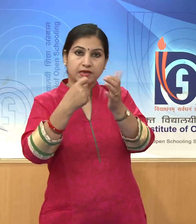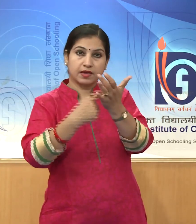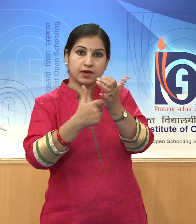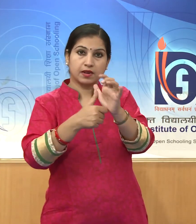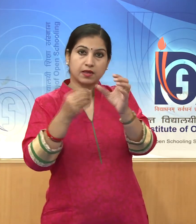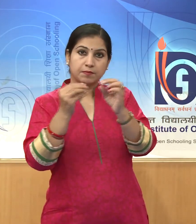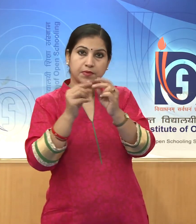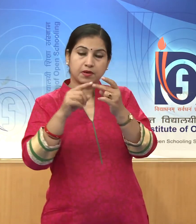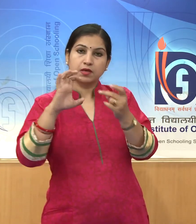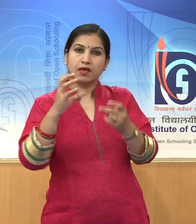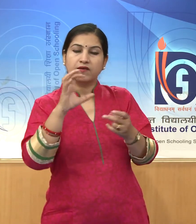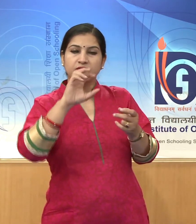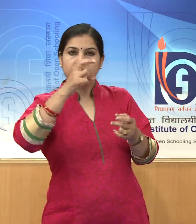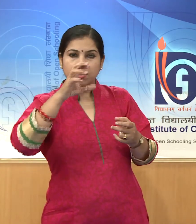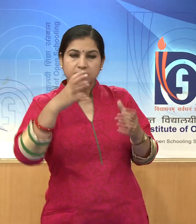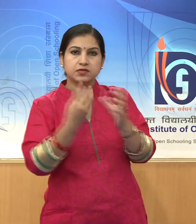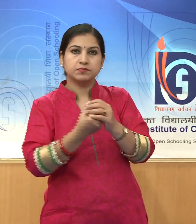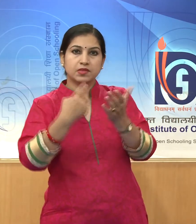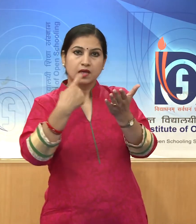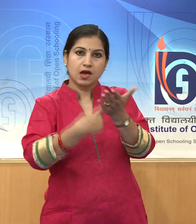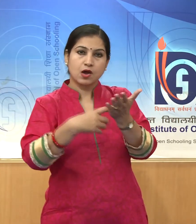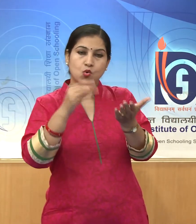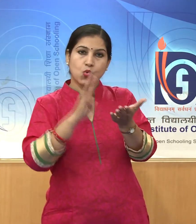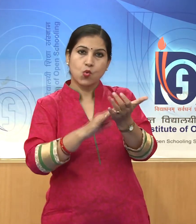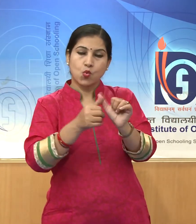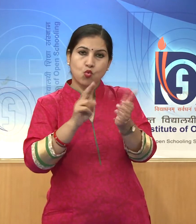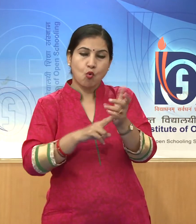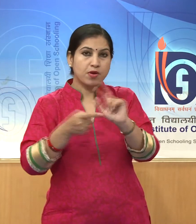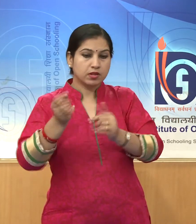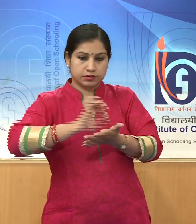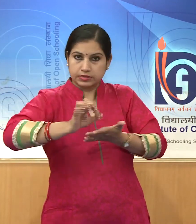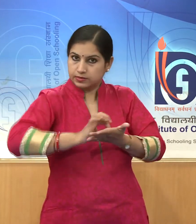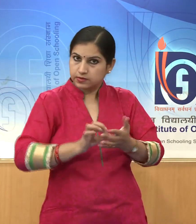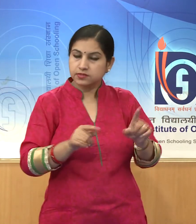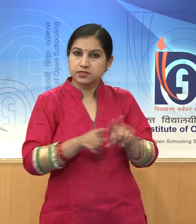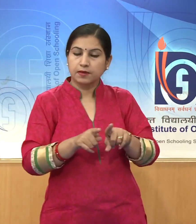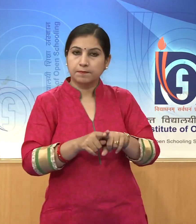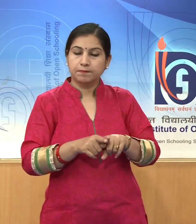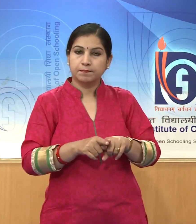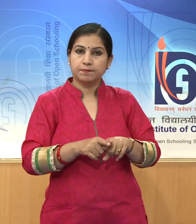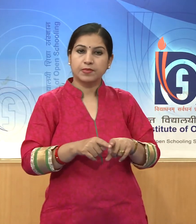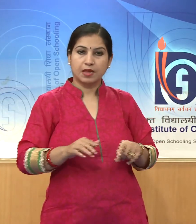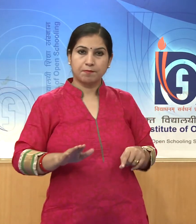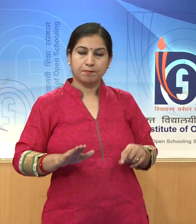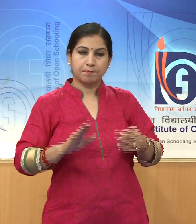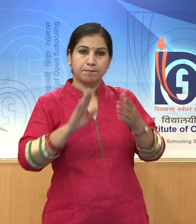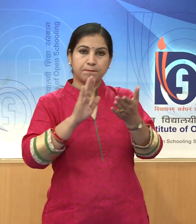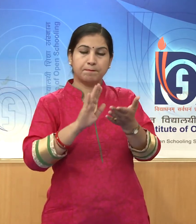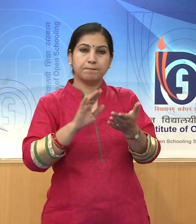figures, Roman scripts and Malayalam scripts to